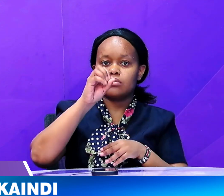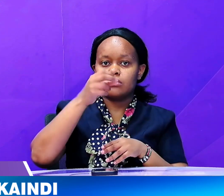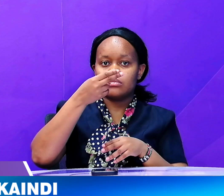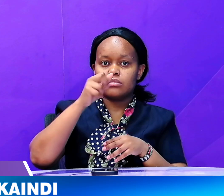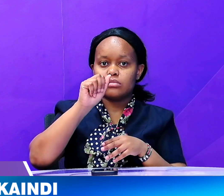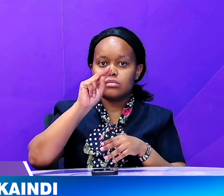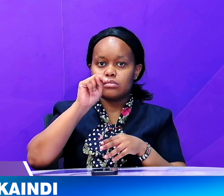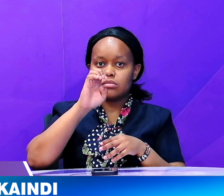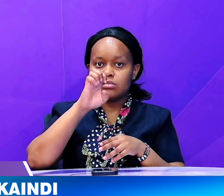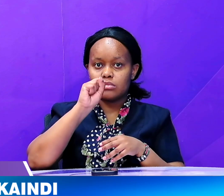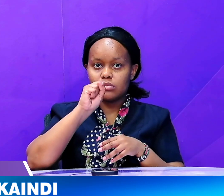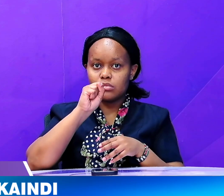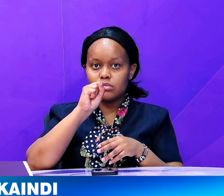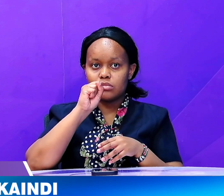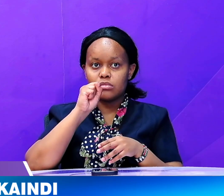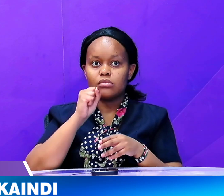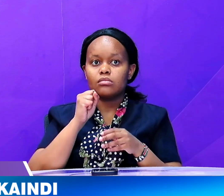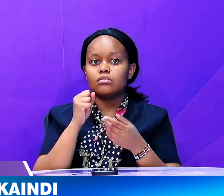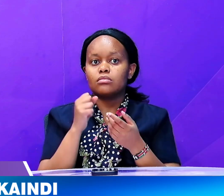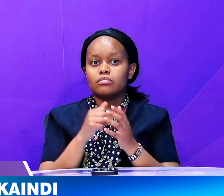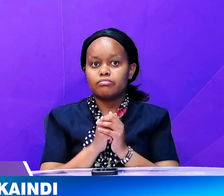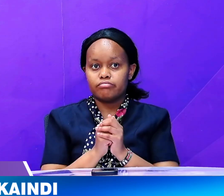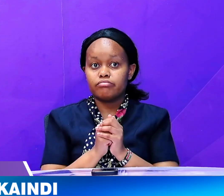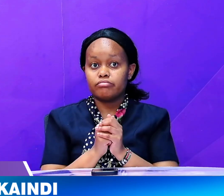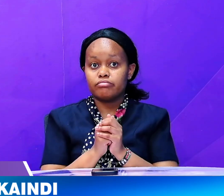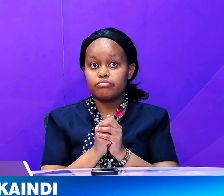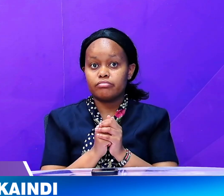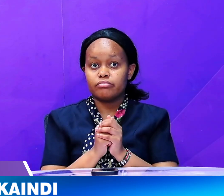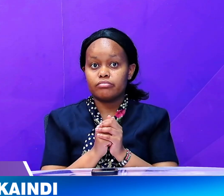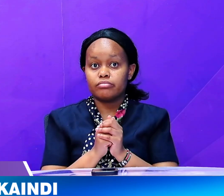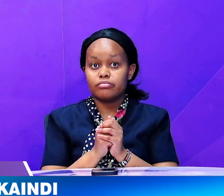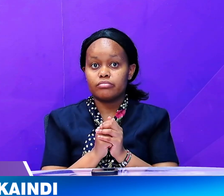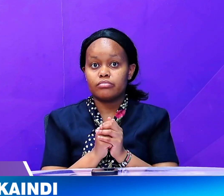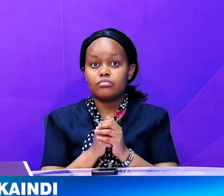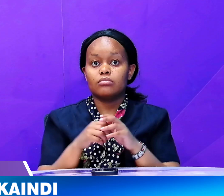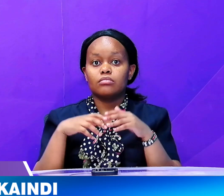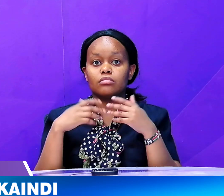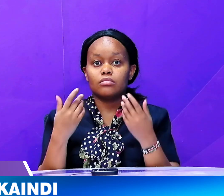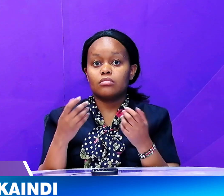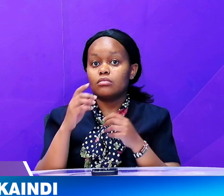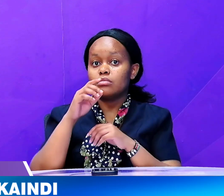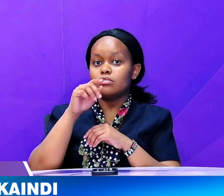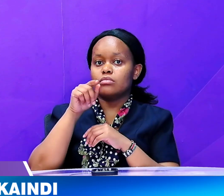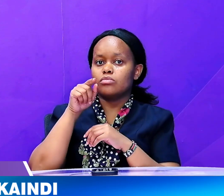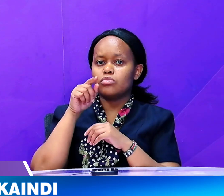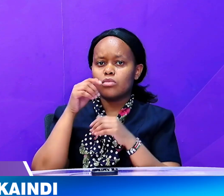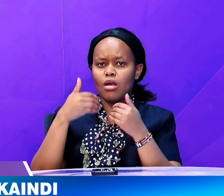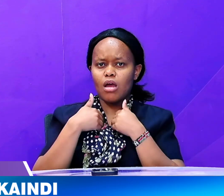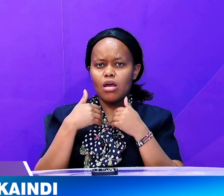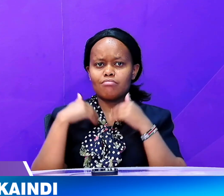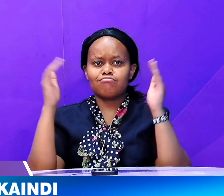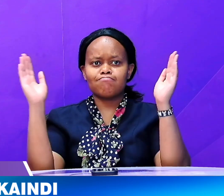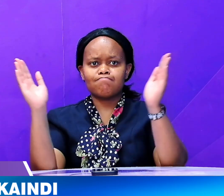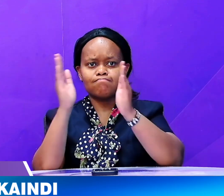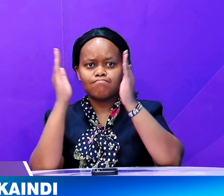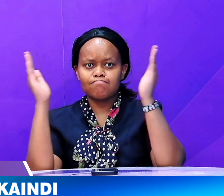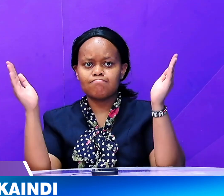symptoms. The Chief Government Pathologist, Dr. Johansen Odwar, is